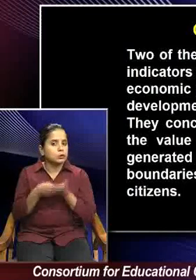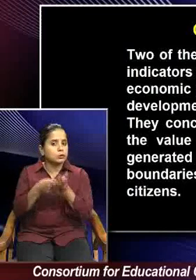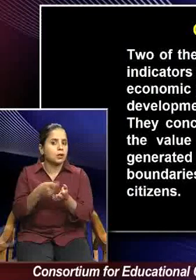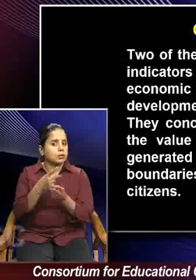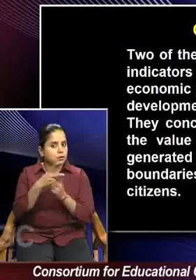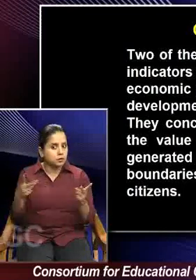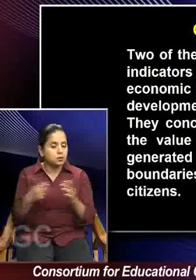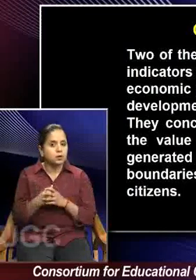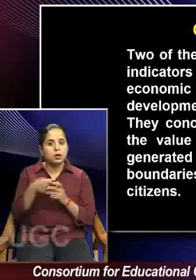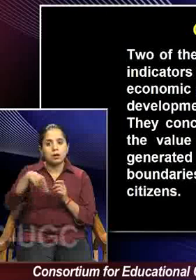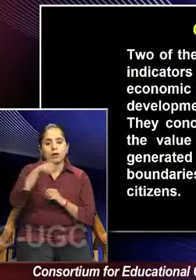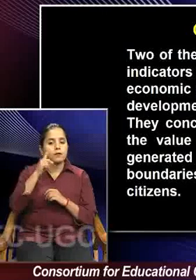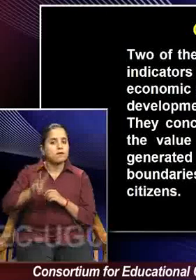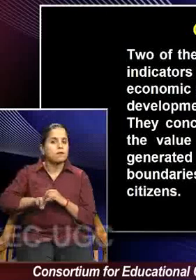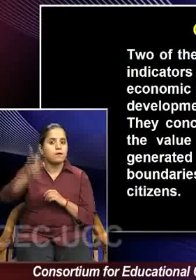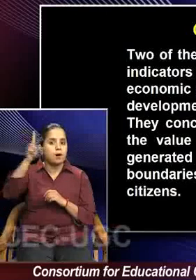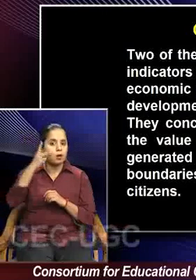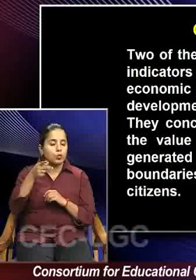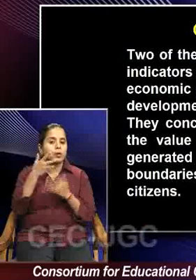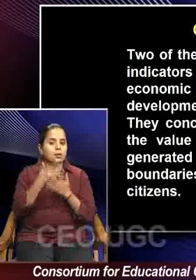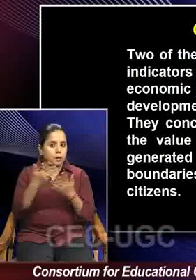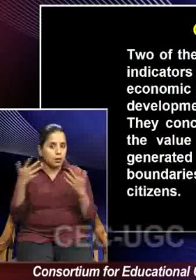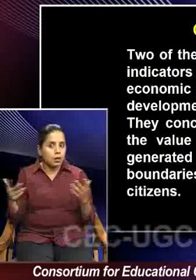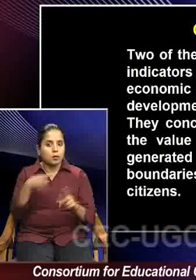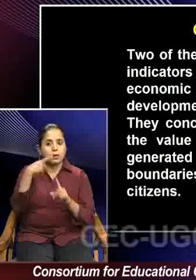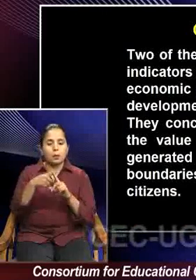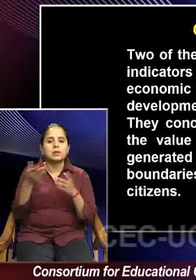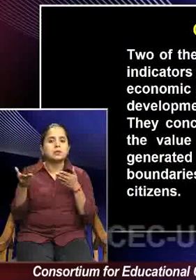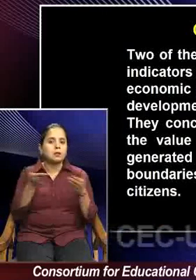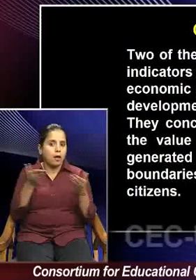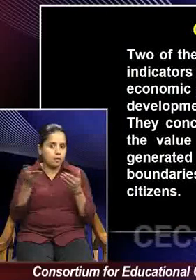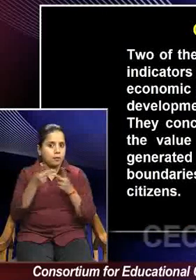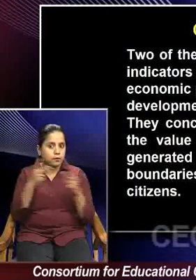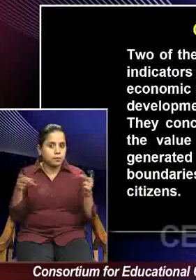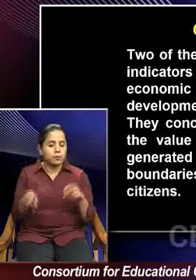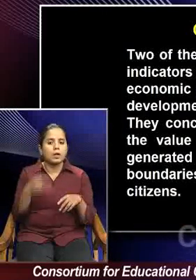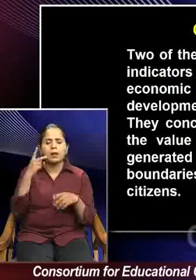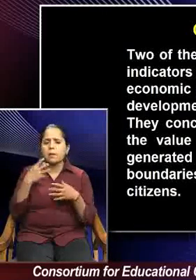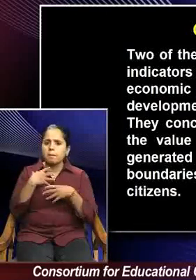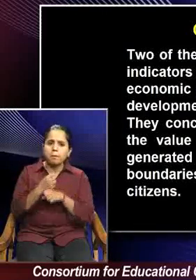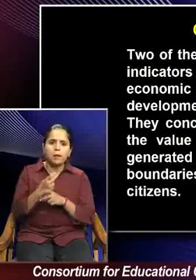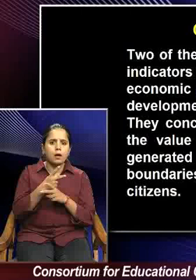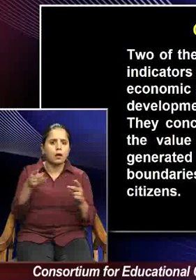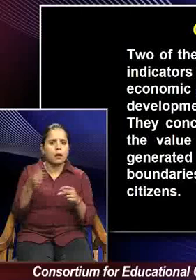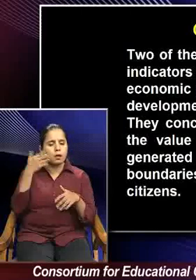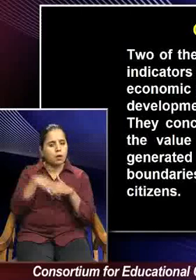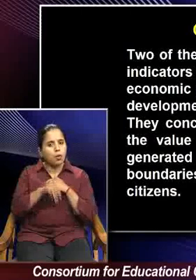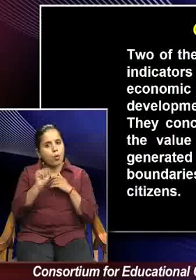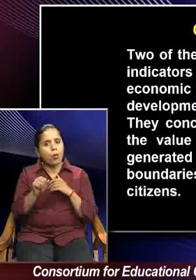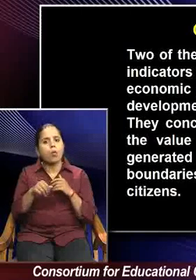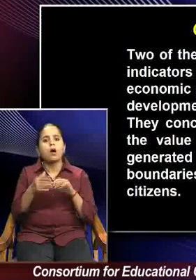respectively on the value of goods and services generated within a